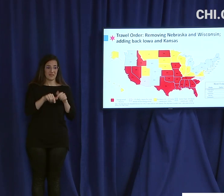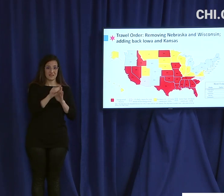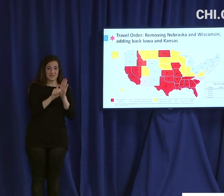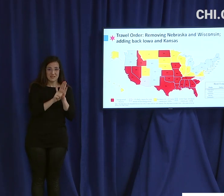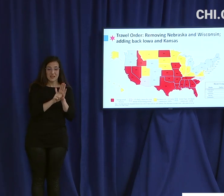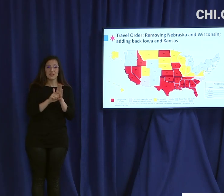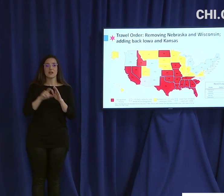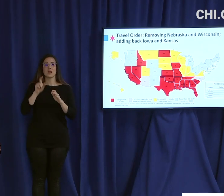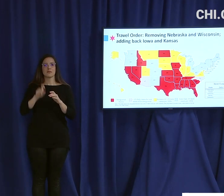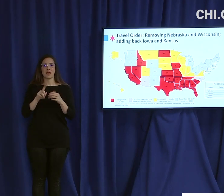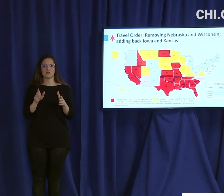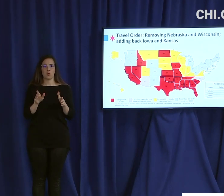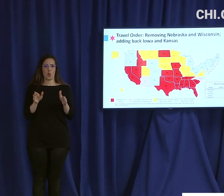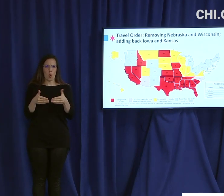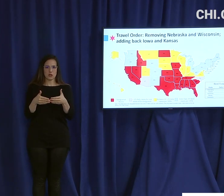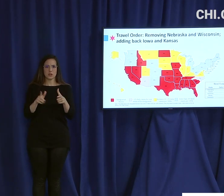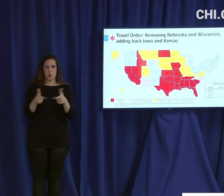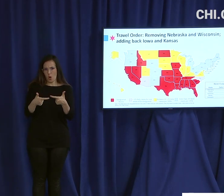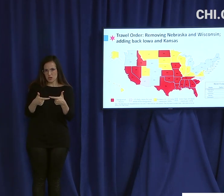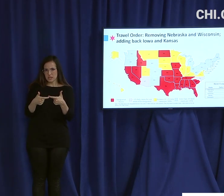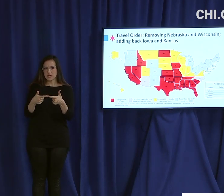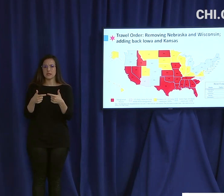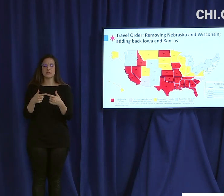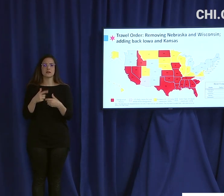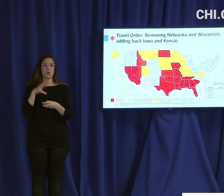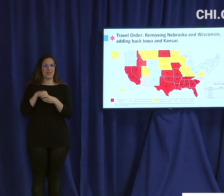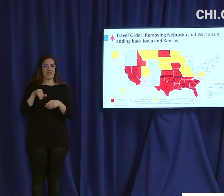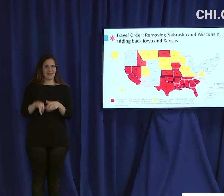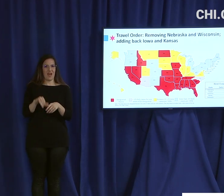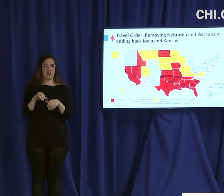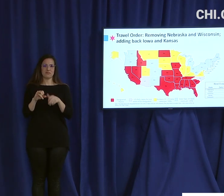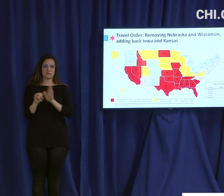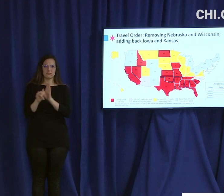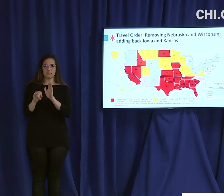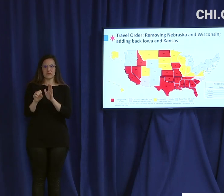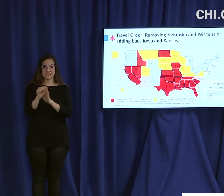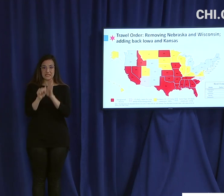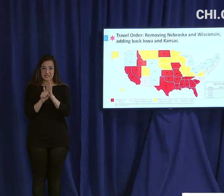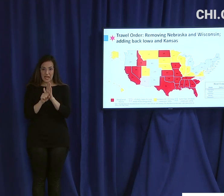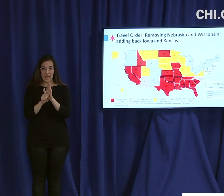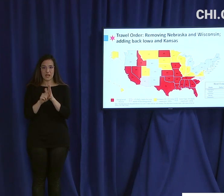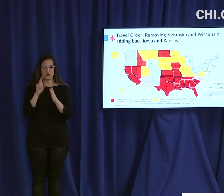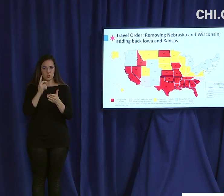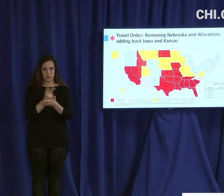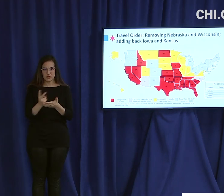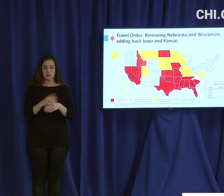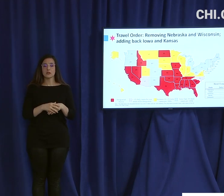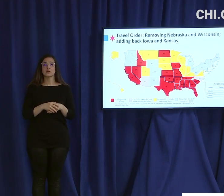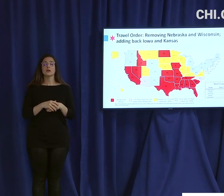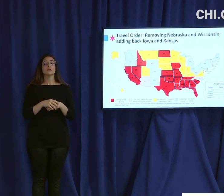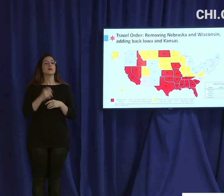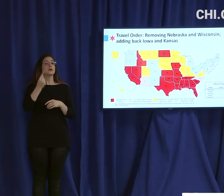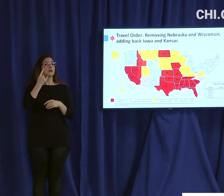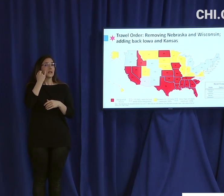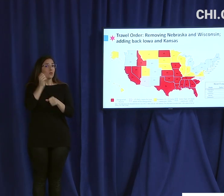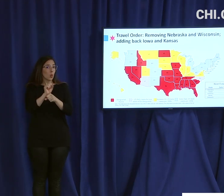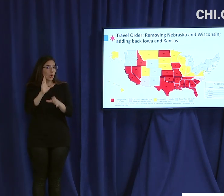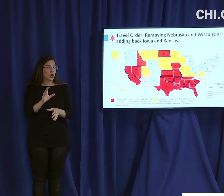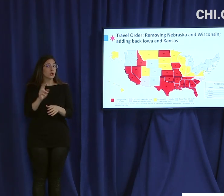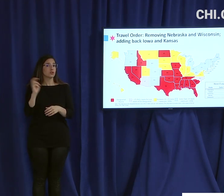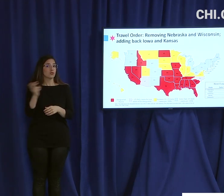last contact within the identified state. Essential workers are exempt if they are traveling for work, but they need to limit